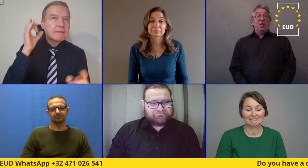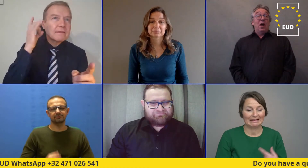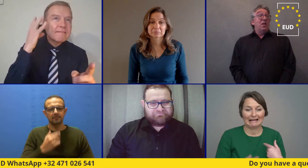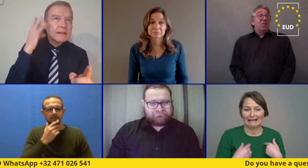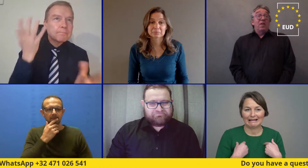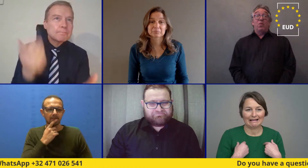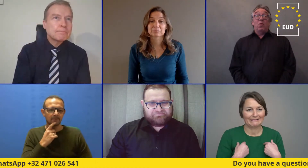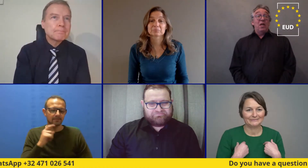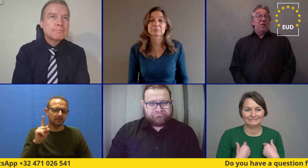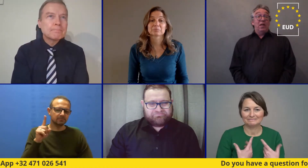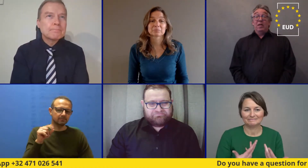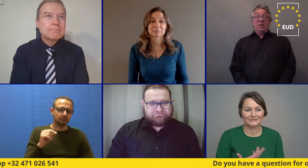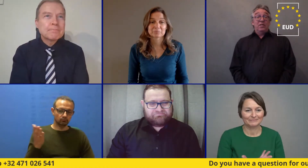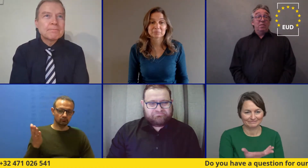either deaf or hearing interpreters.